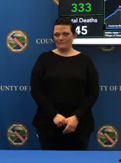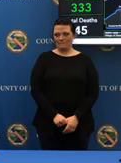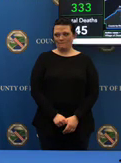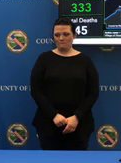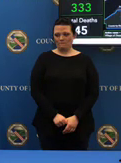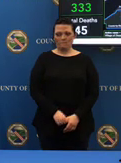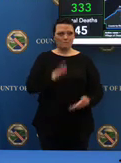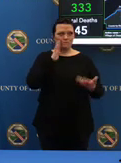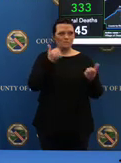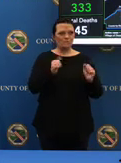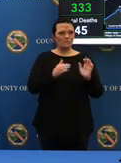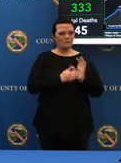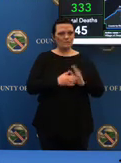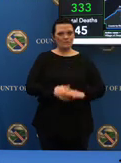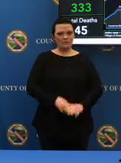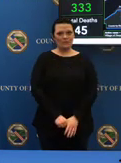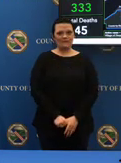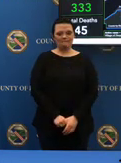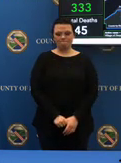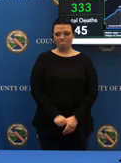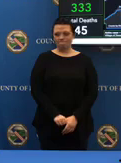We'll come back to you in a second then.